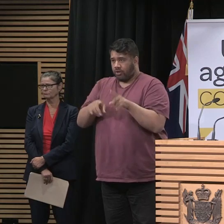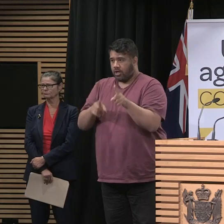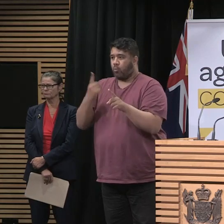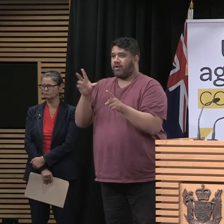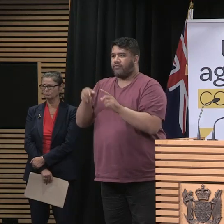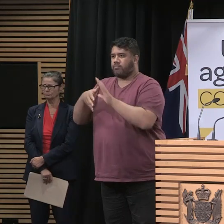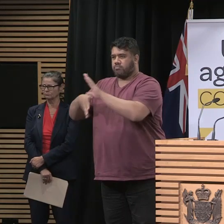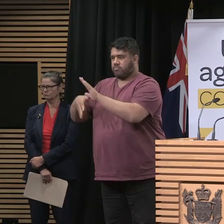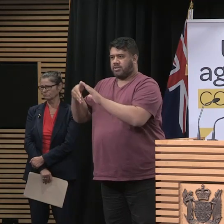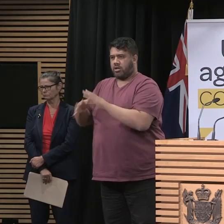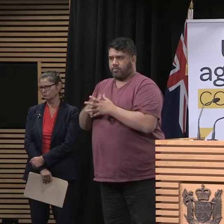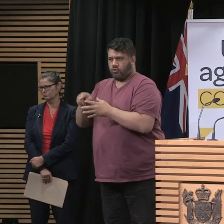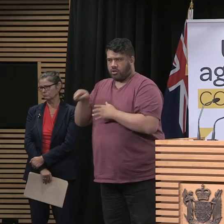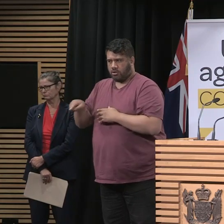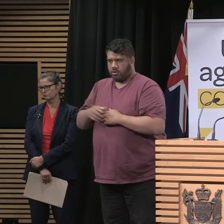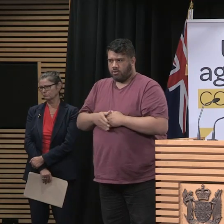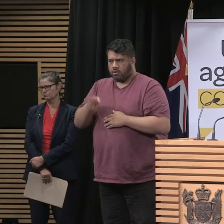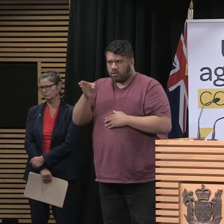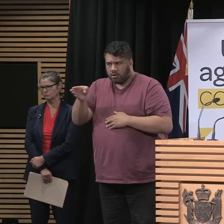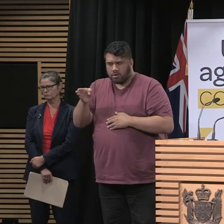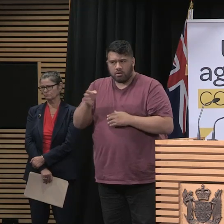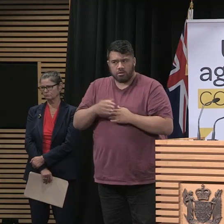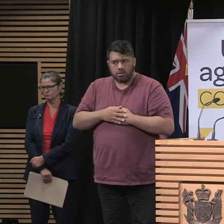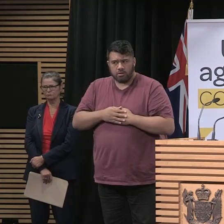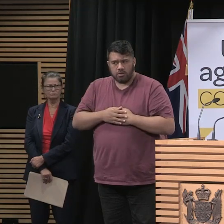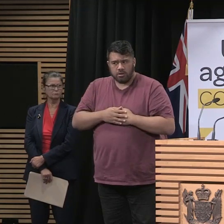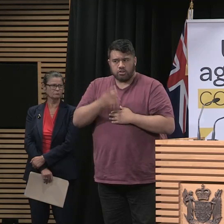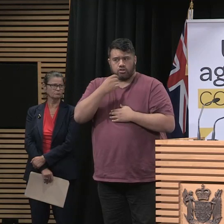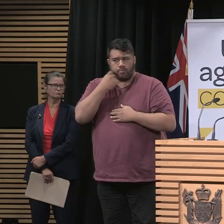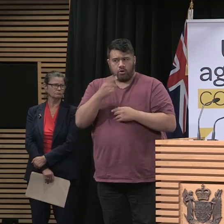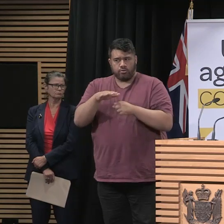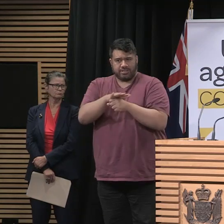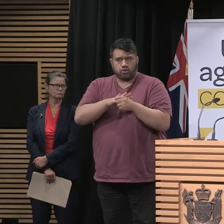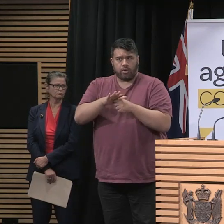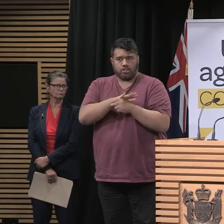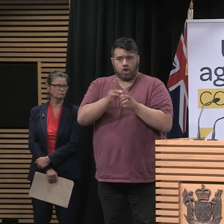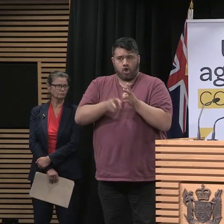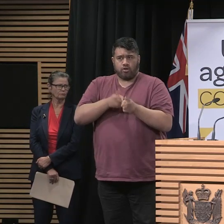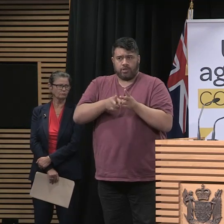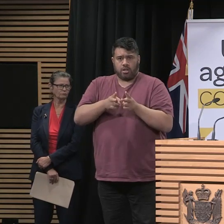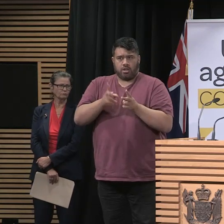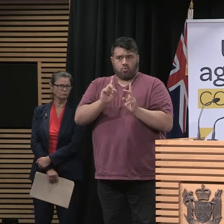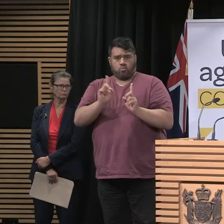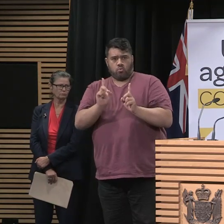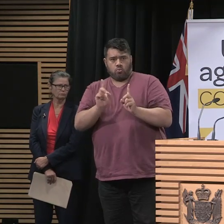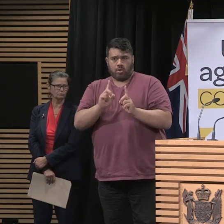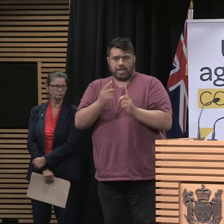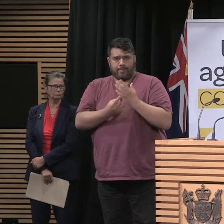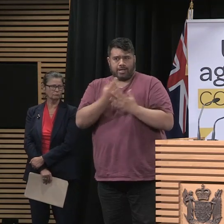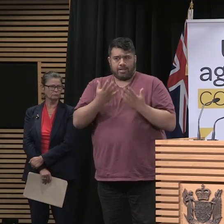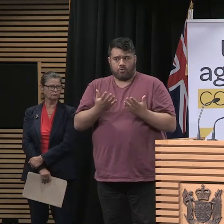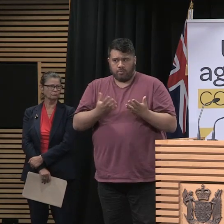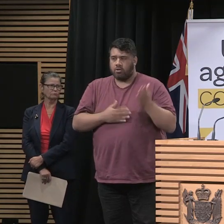visitors are going to be banned from coming into hospitals from tomorrow? What situation is there? So hospitals have received information about